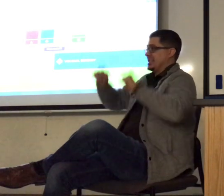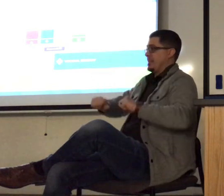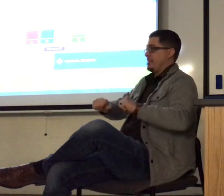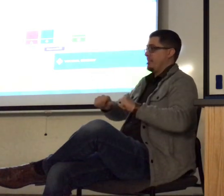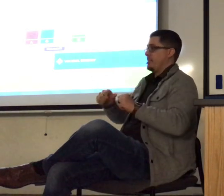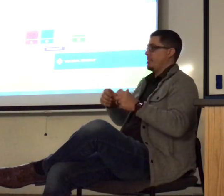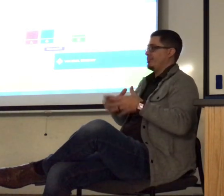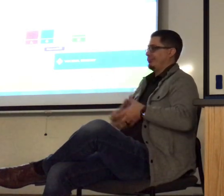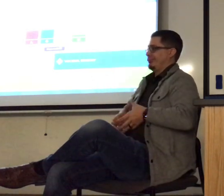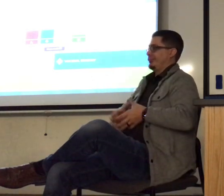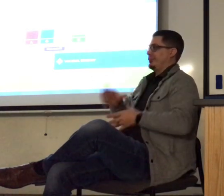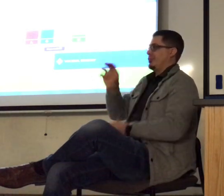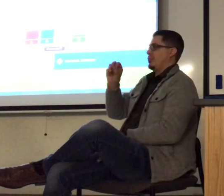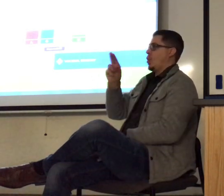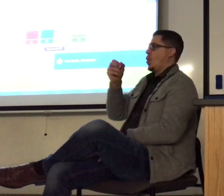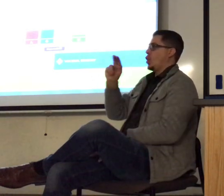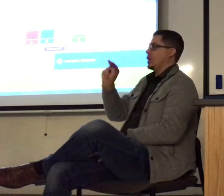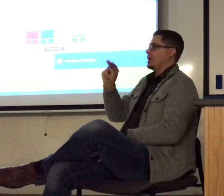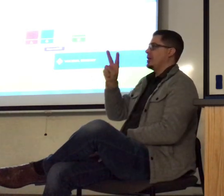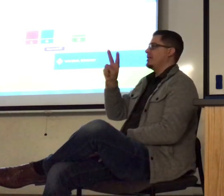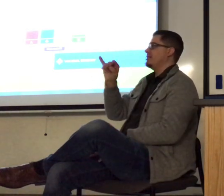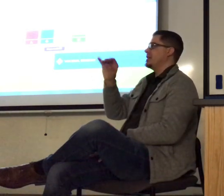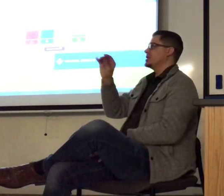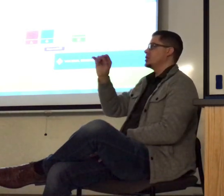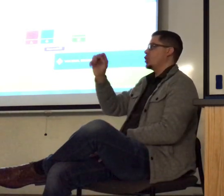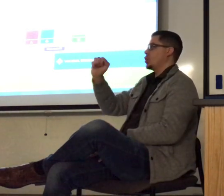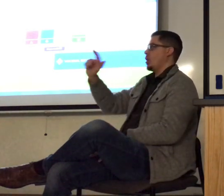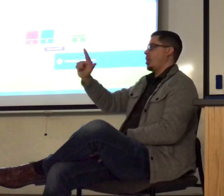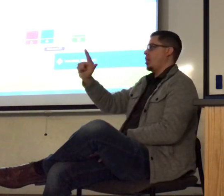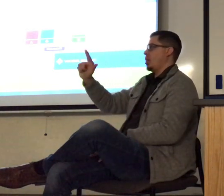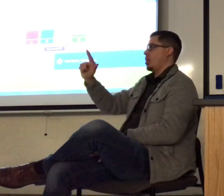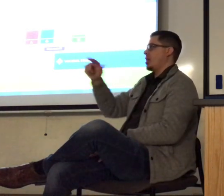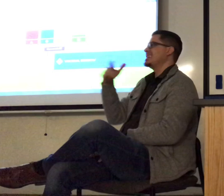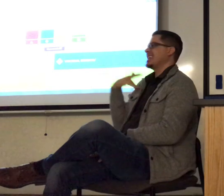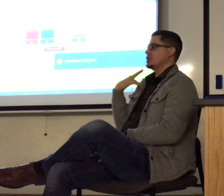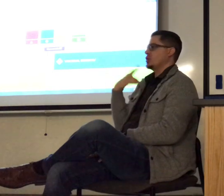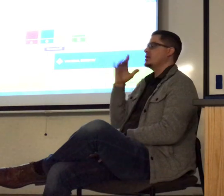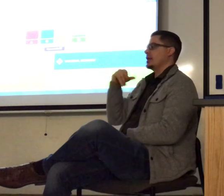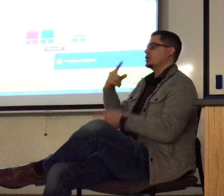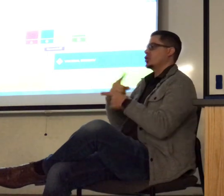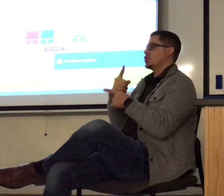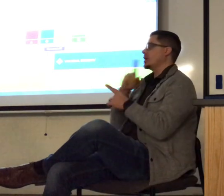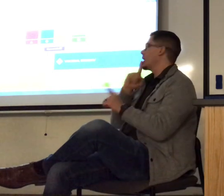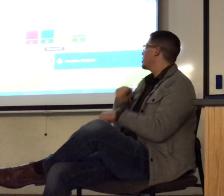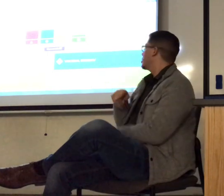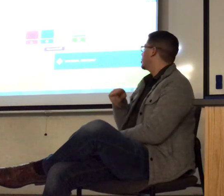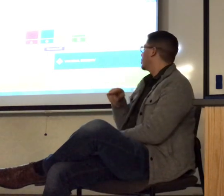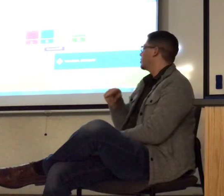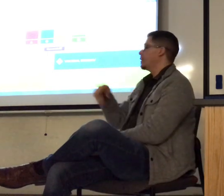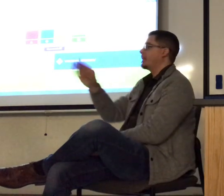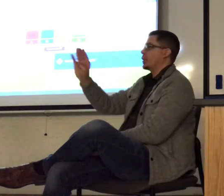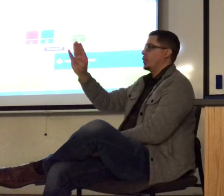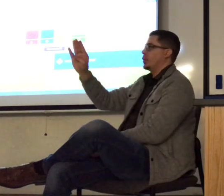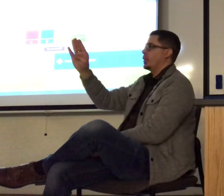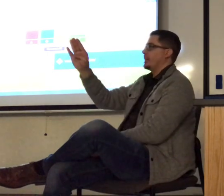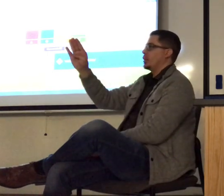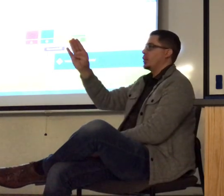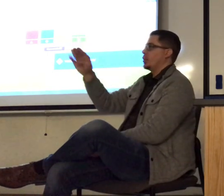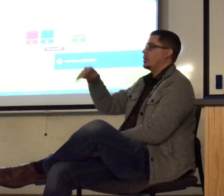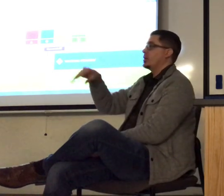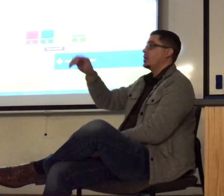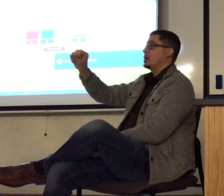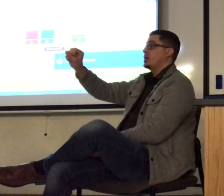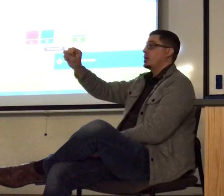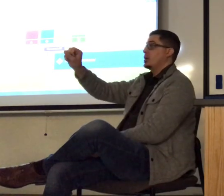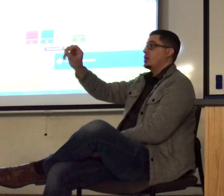your organs, visceral, okay? So visceral sensory is the correct answer. Remember, for somatic sensory,